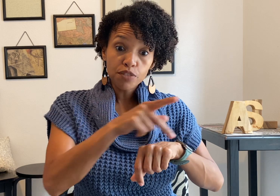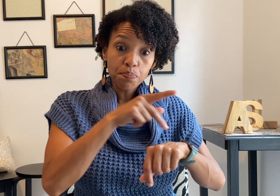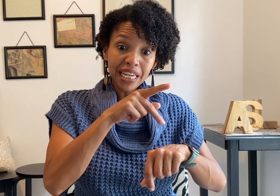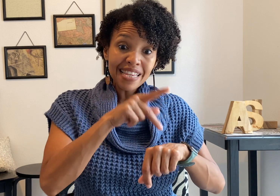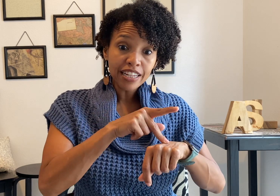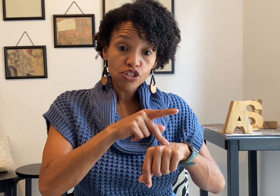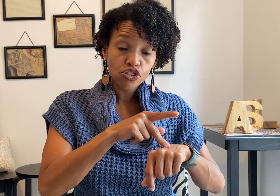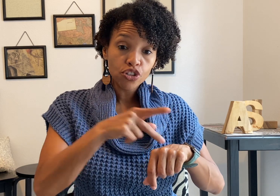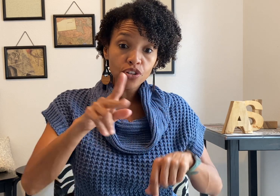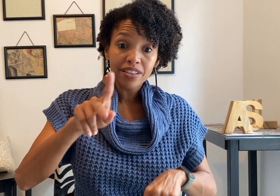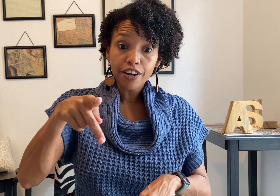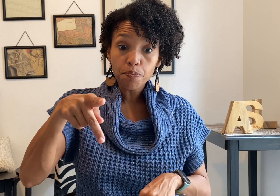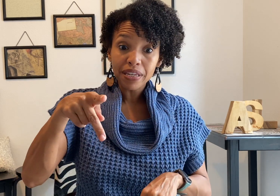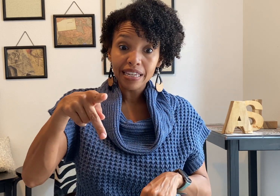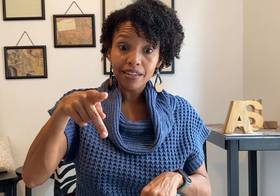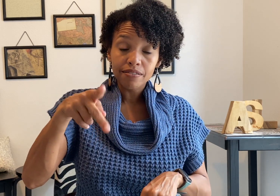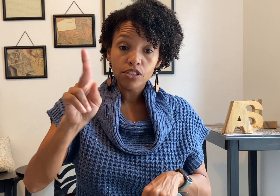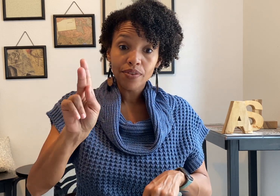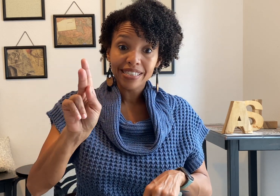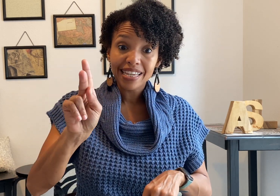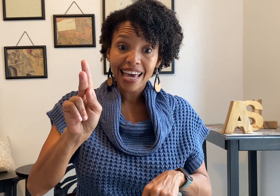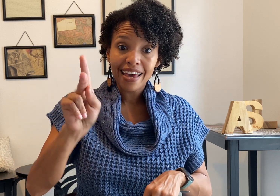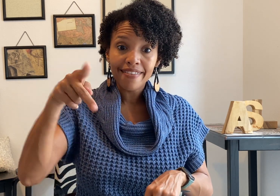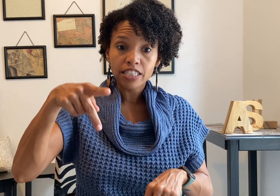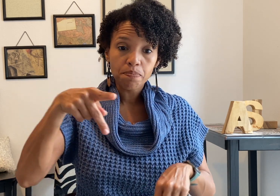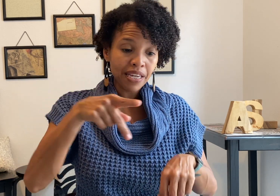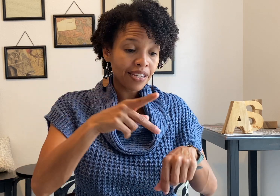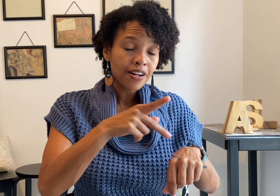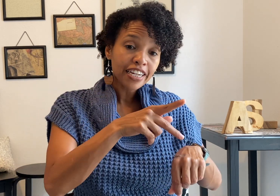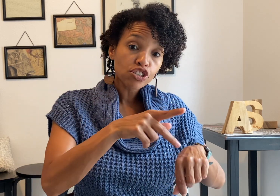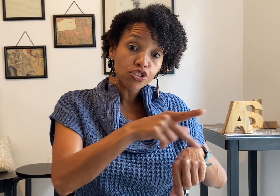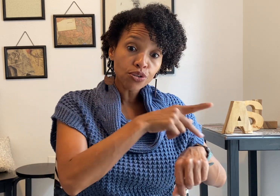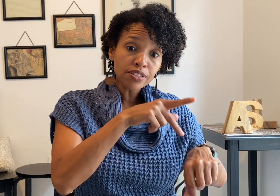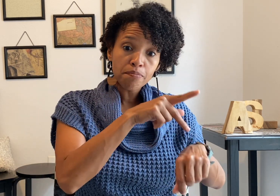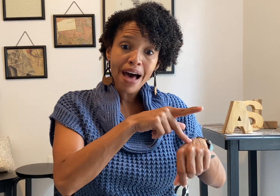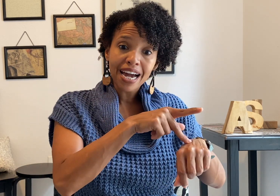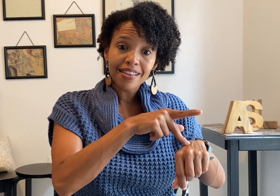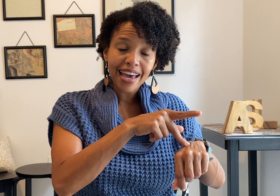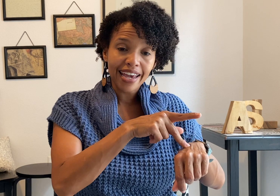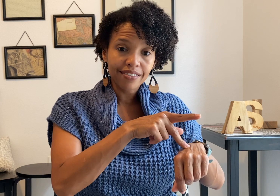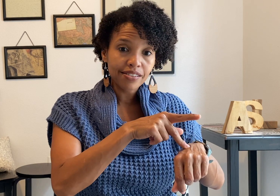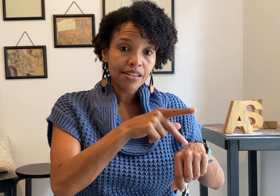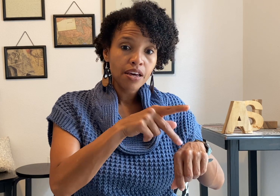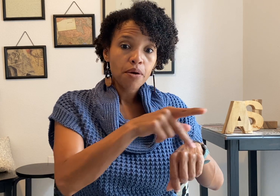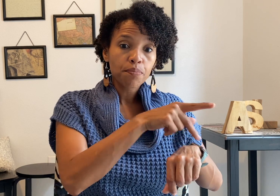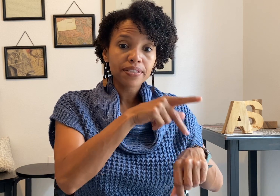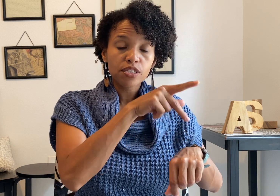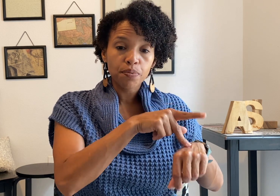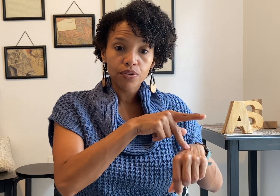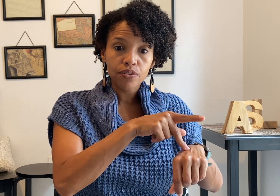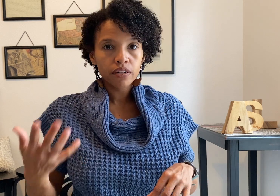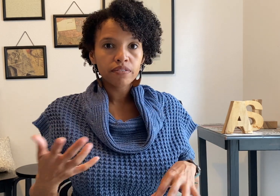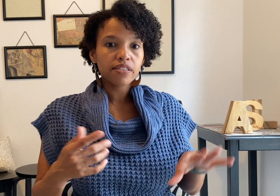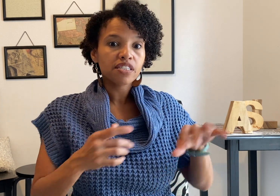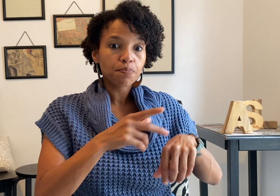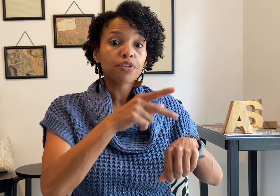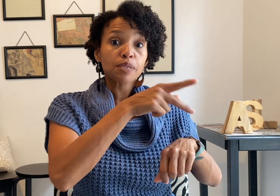P that's circled, the letter P, so that's a K, that's a P. It circles on the back of the hand. Principal, or this is the principal of